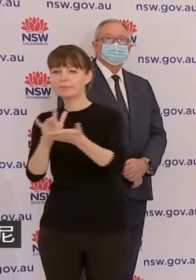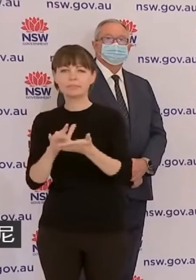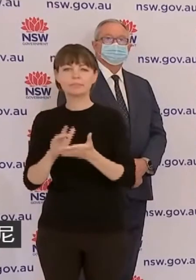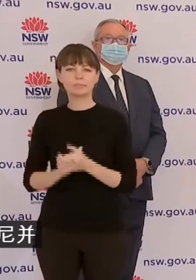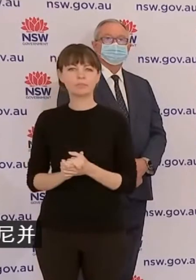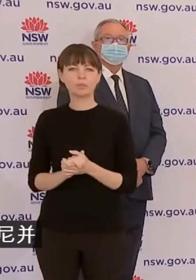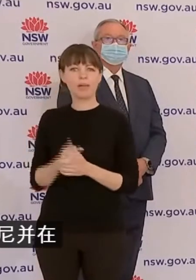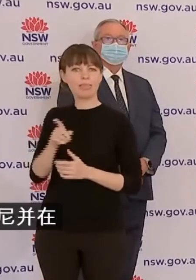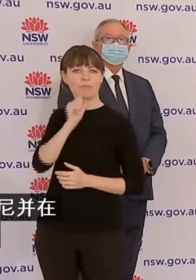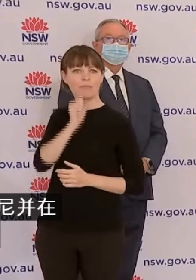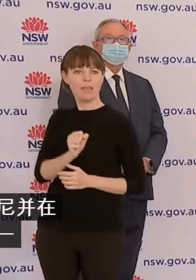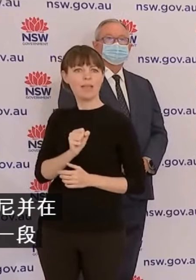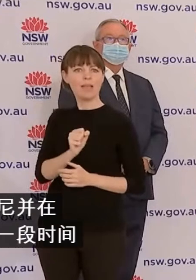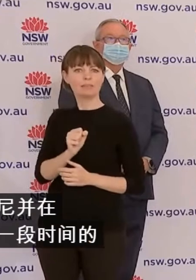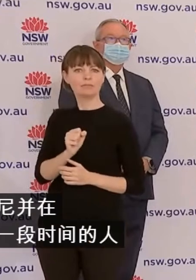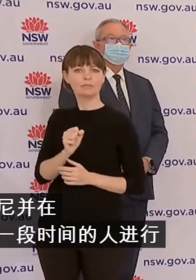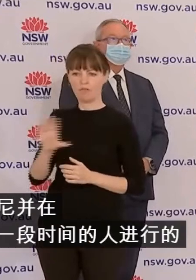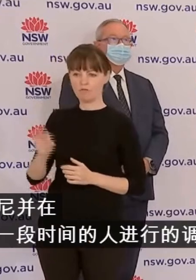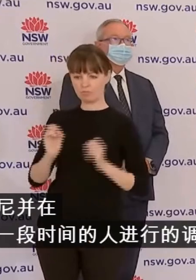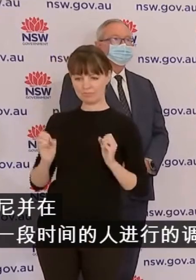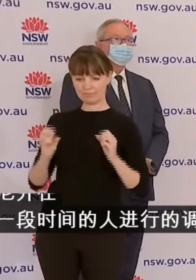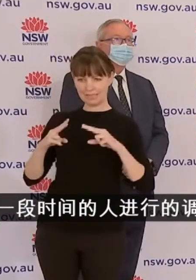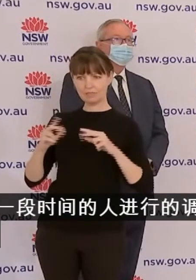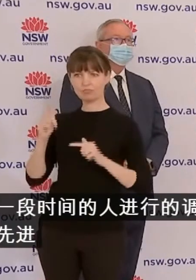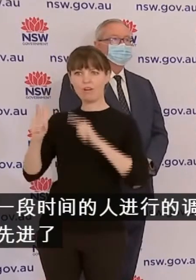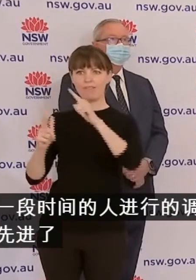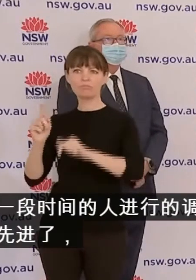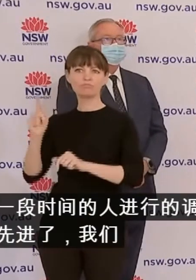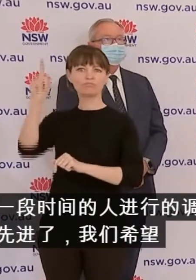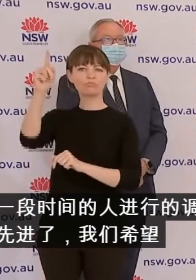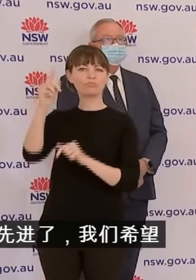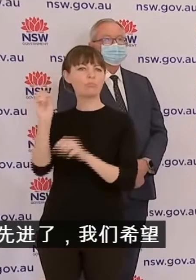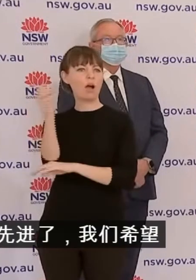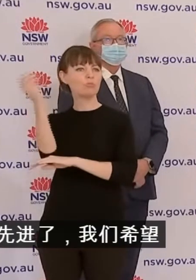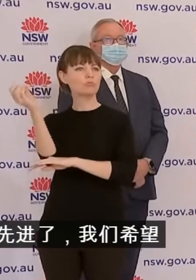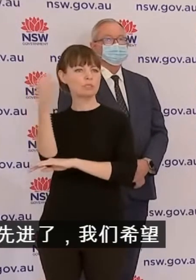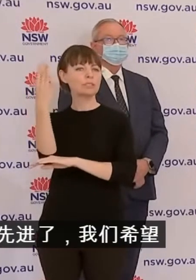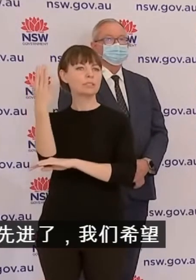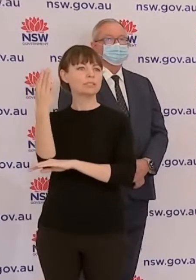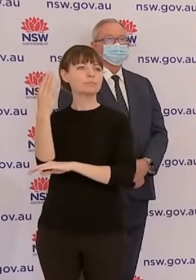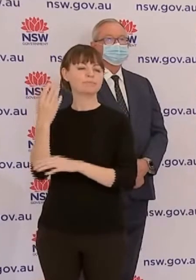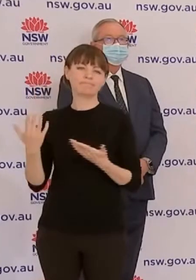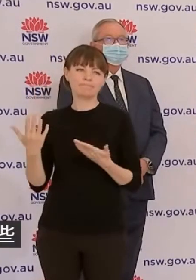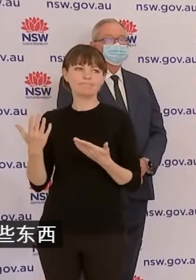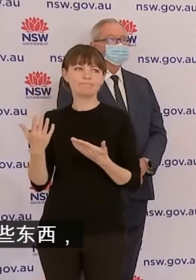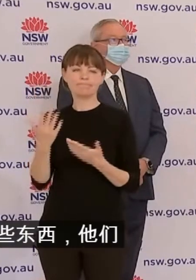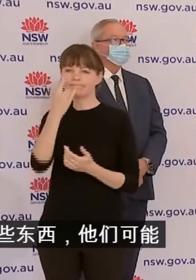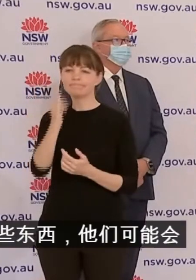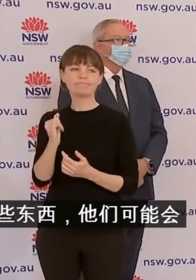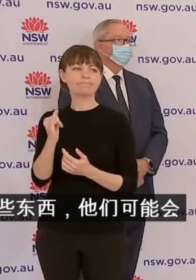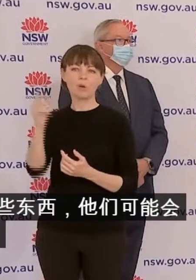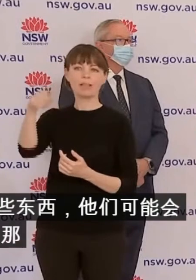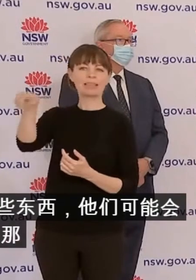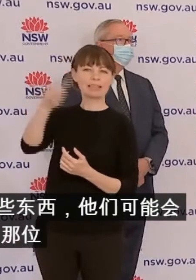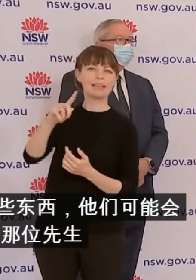coming from Sydney and being in Byron Bay for that period of time, that they're well advanced, and we would hope to have something very soon where they might be able to